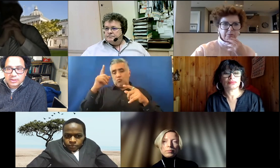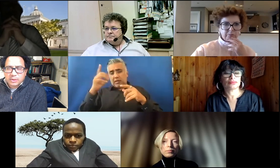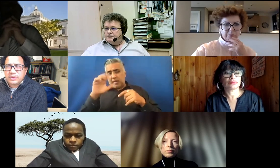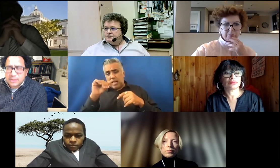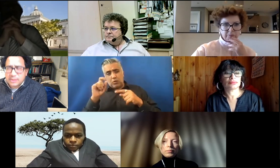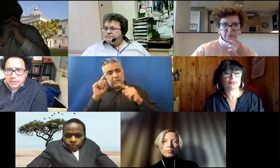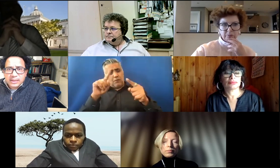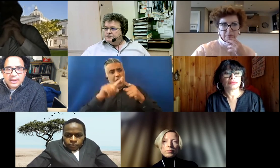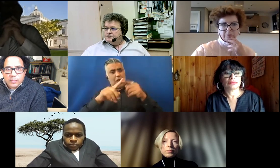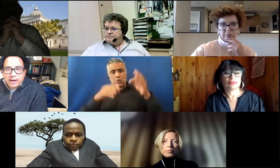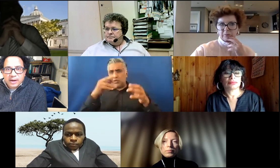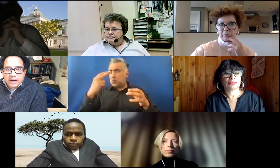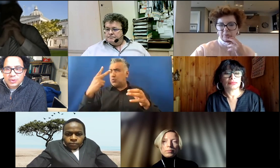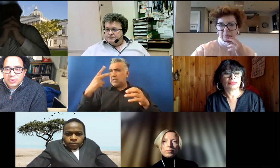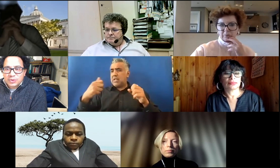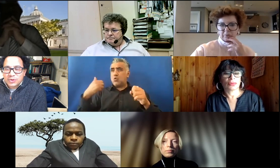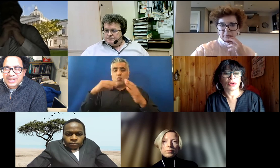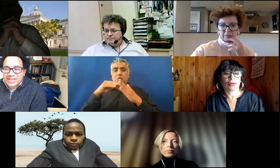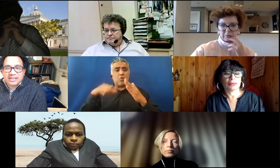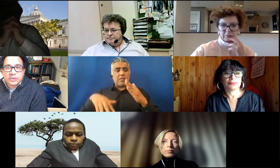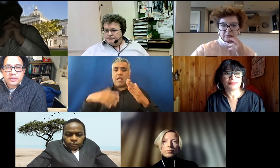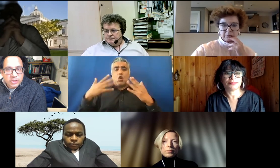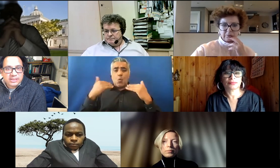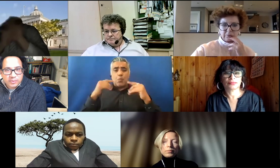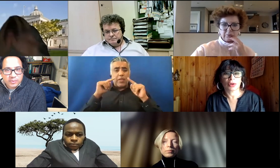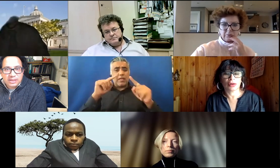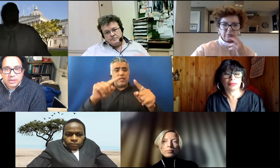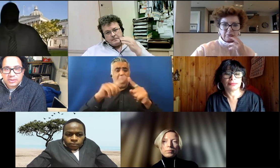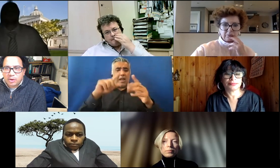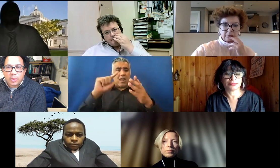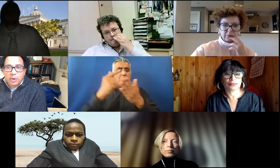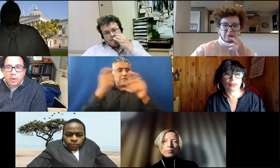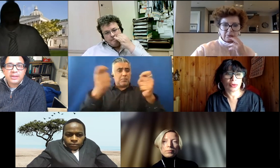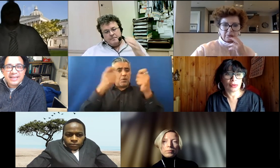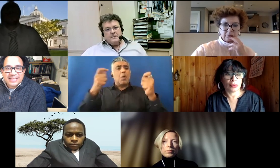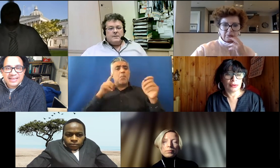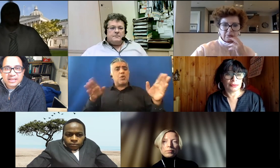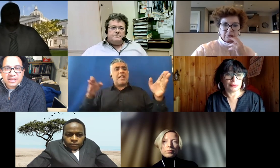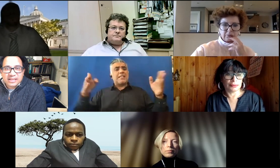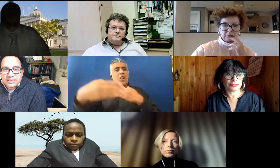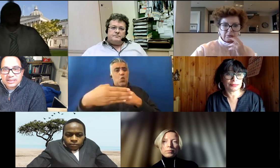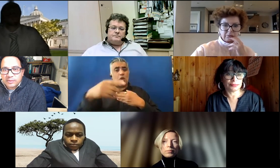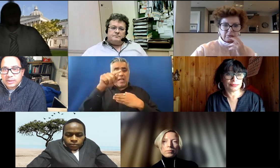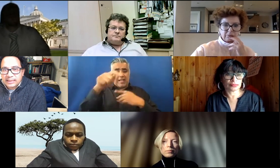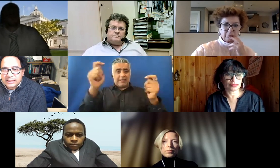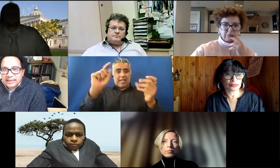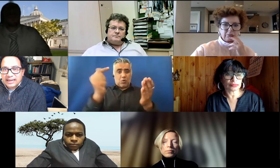ago, 3 years ago, where a student could not attend the graduation ceremony because the hall that had the graduation